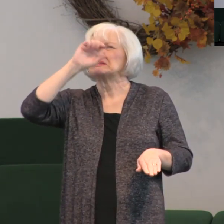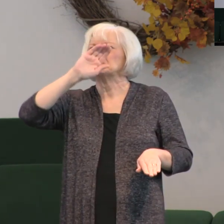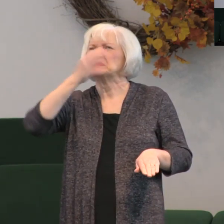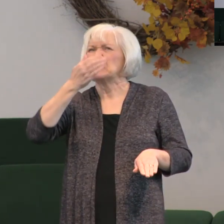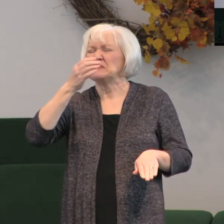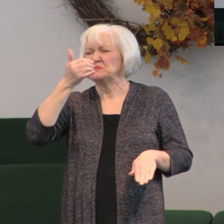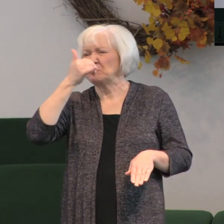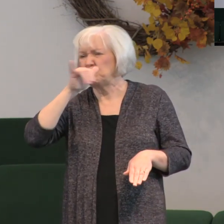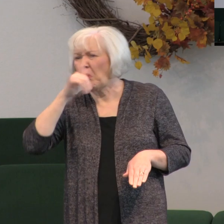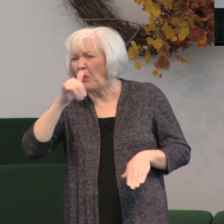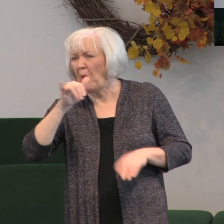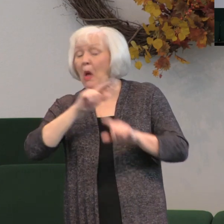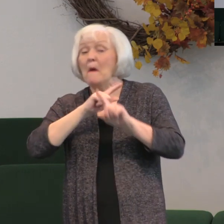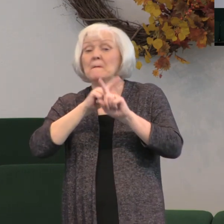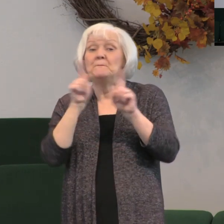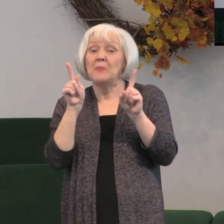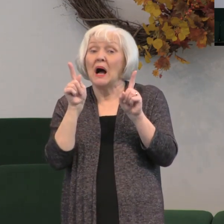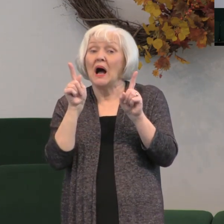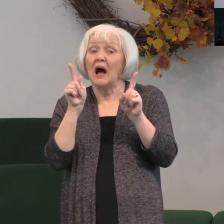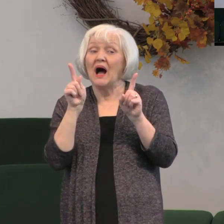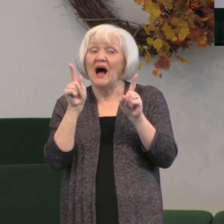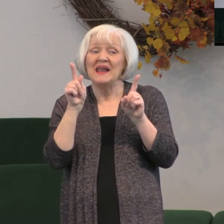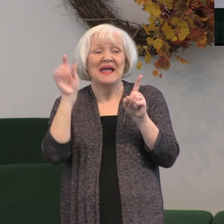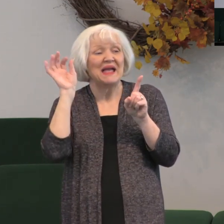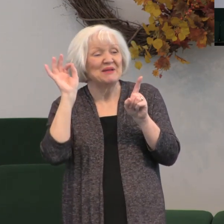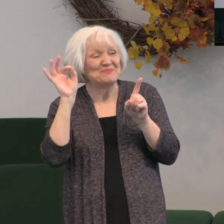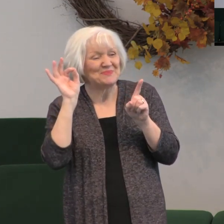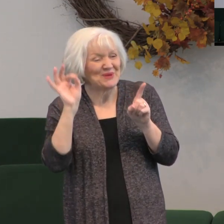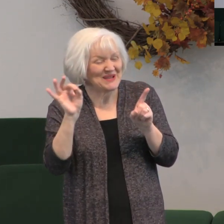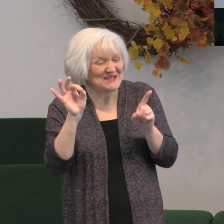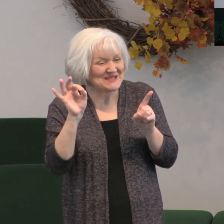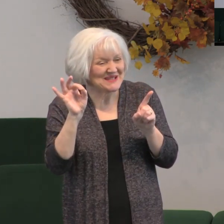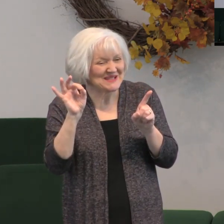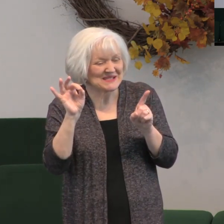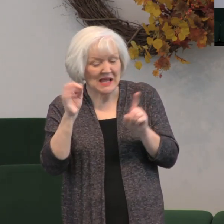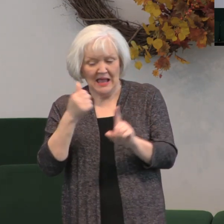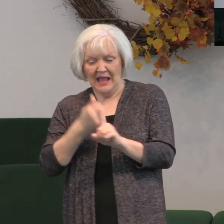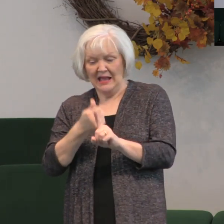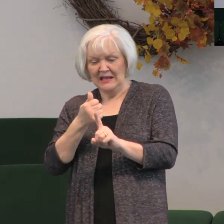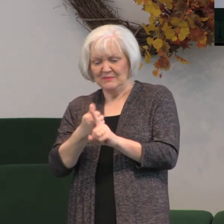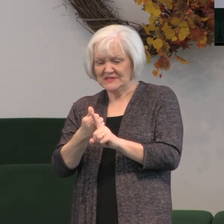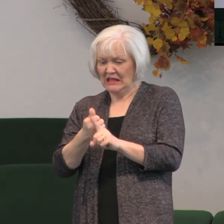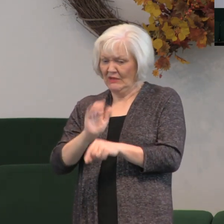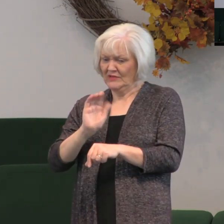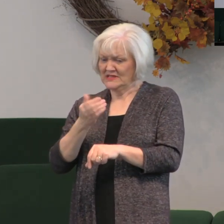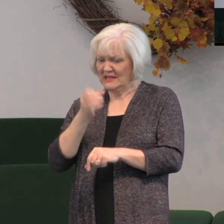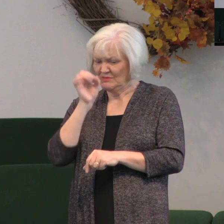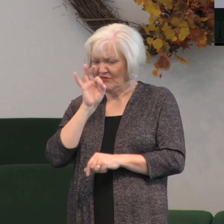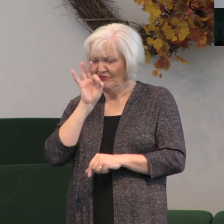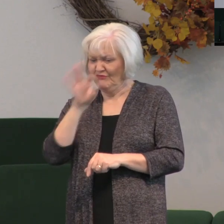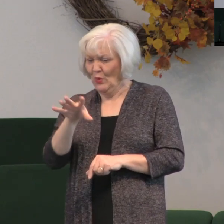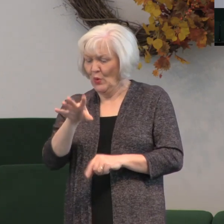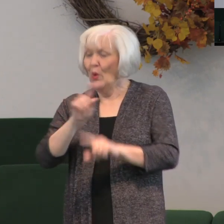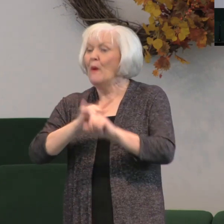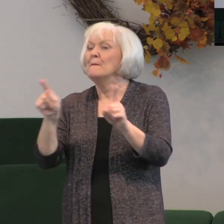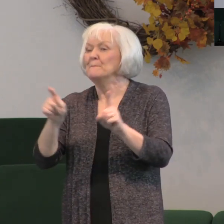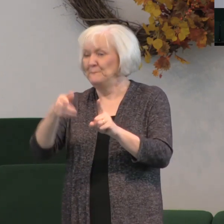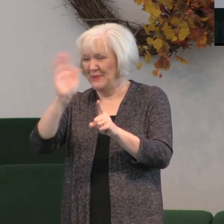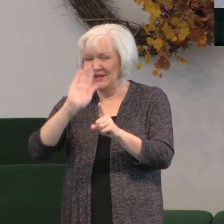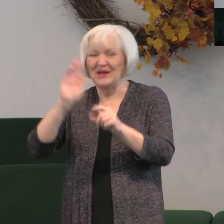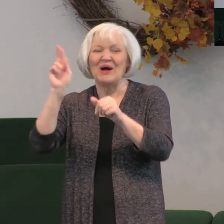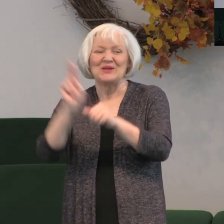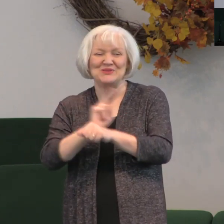but he says he preaches this foolishness and himself appears to be a fool and that God uses the foolish